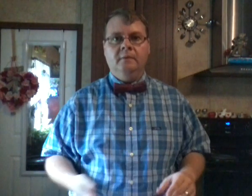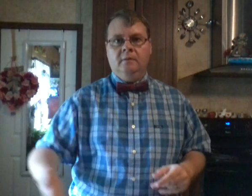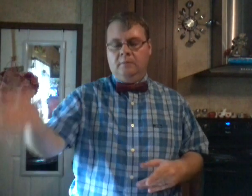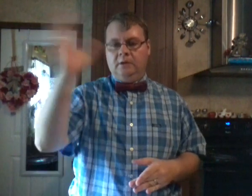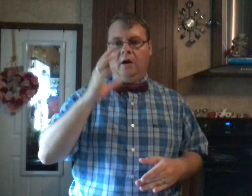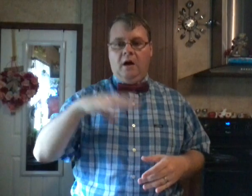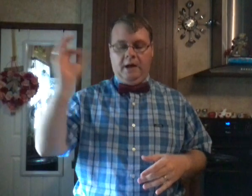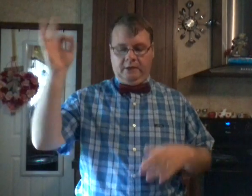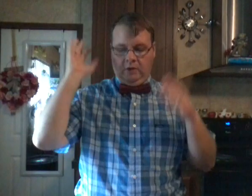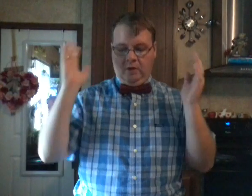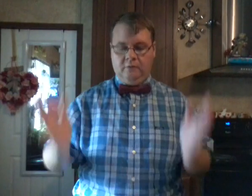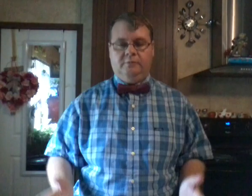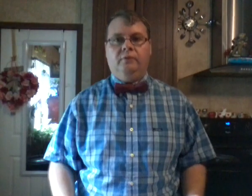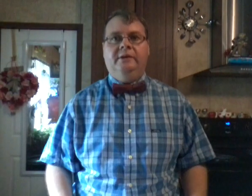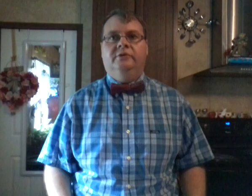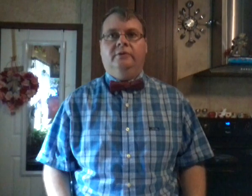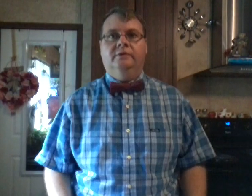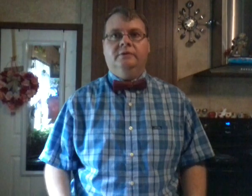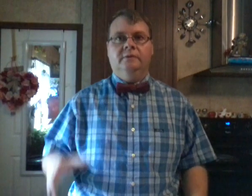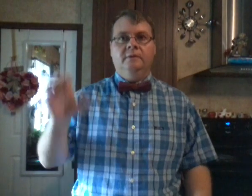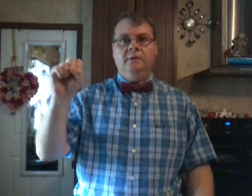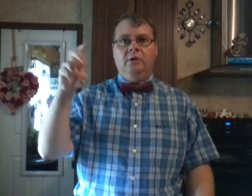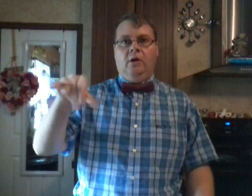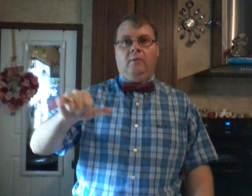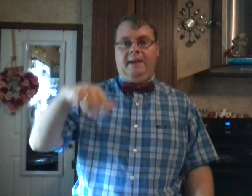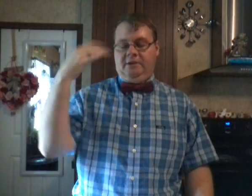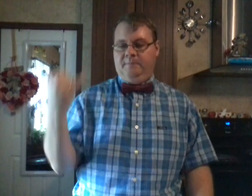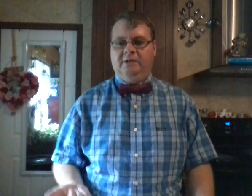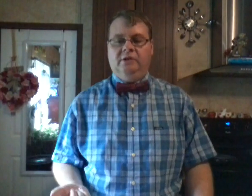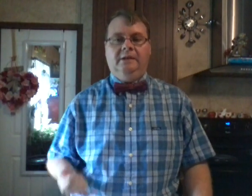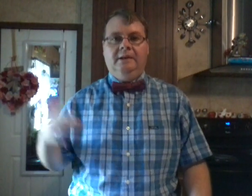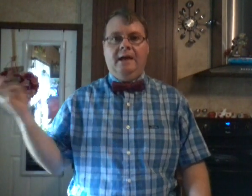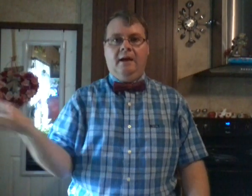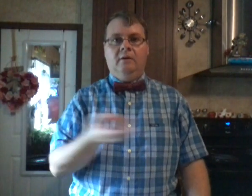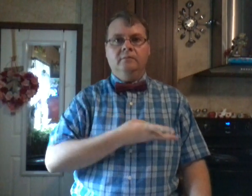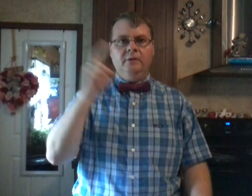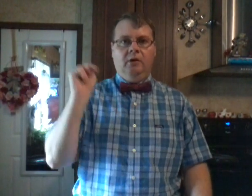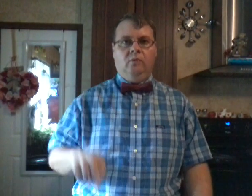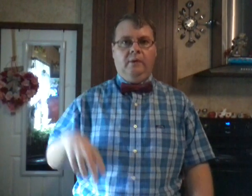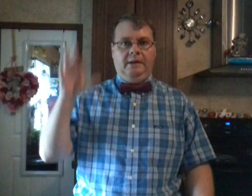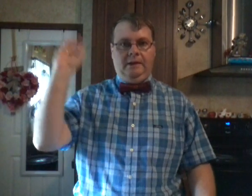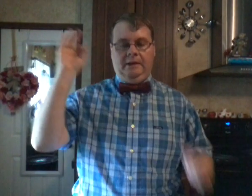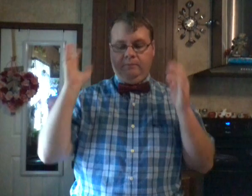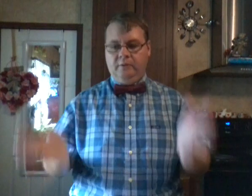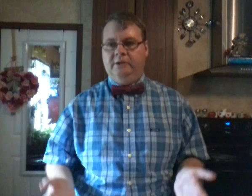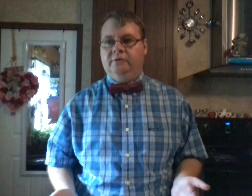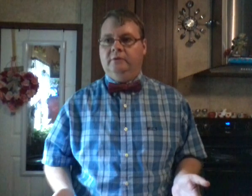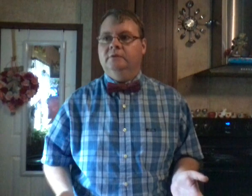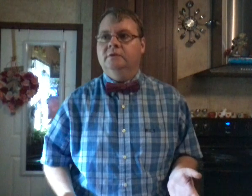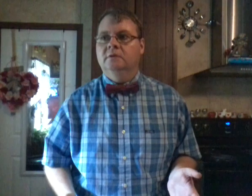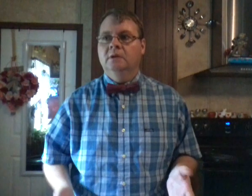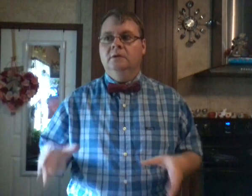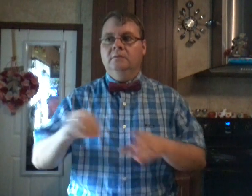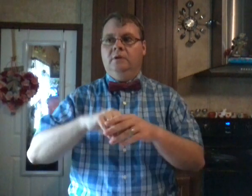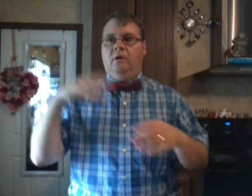but God calls preachers. You know, and especially now, you know, we need preachers. You know,